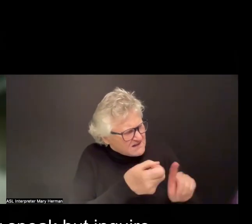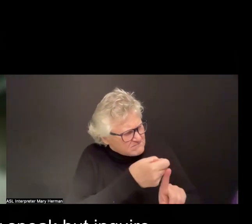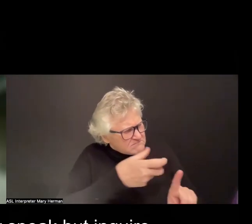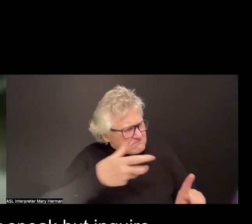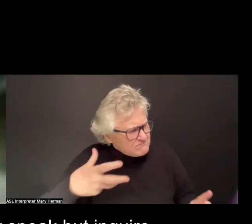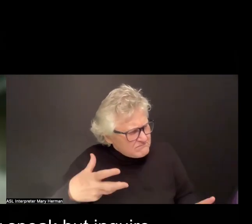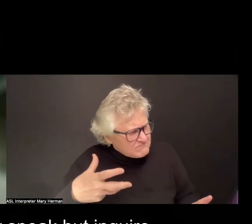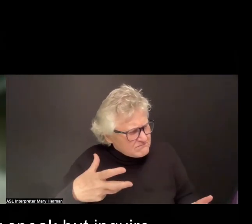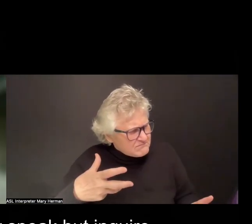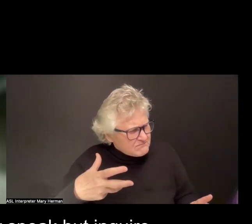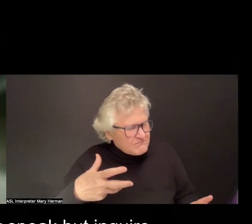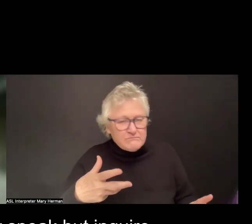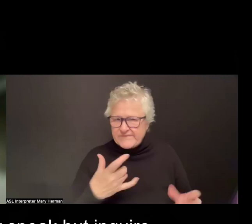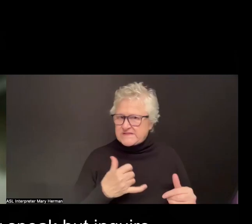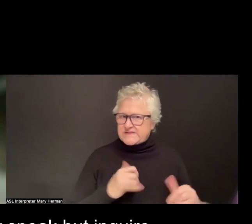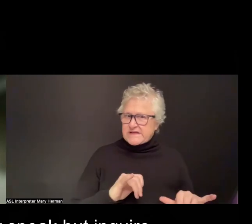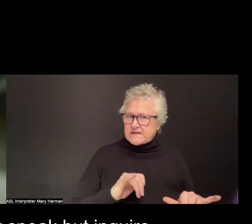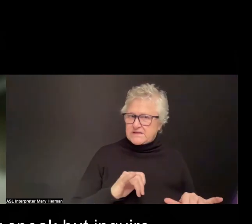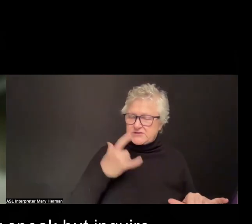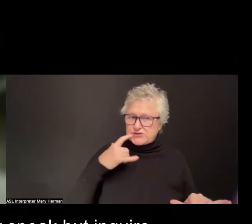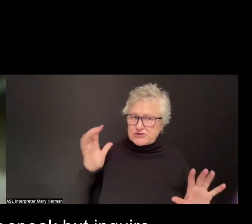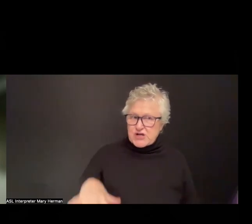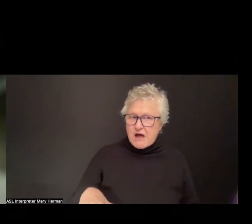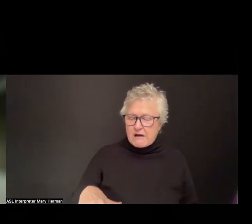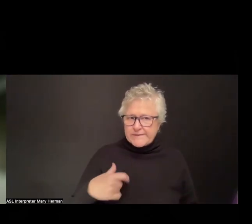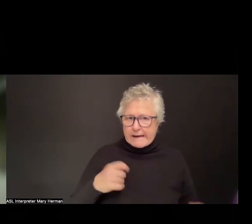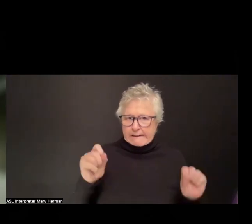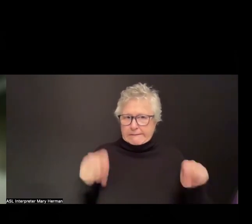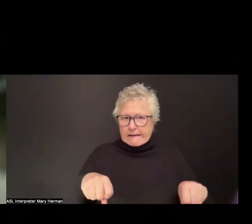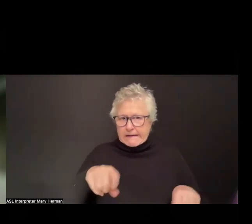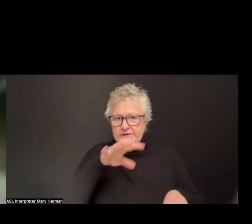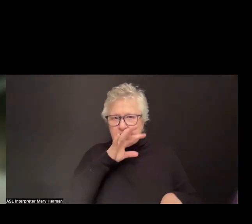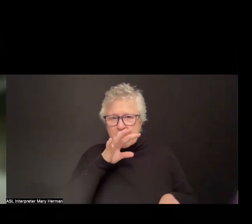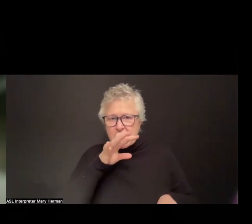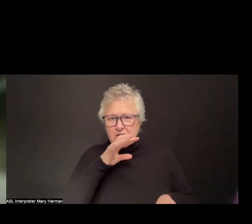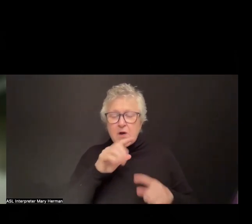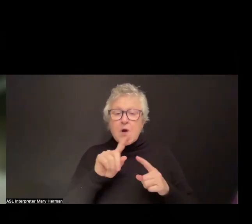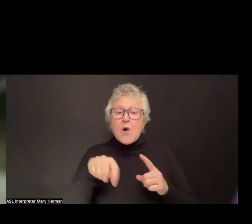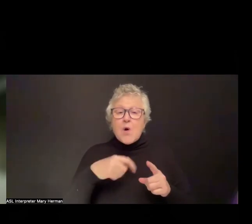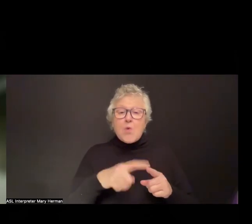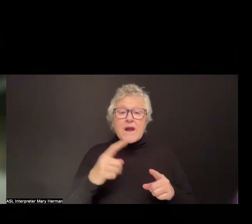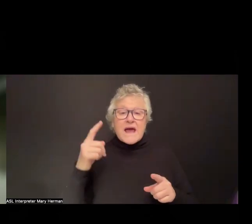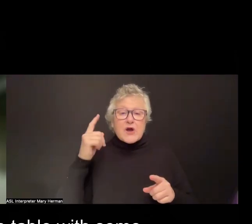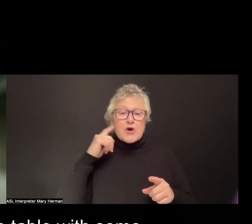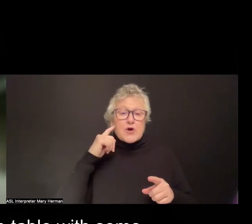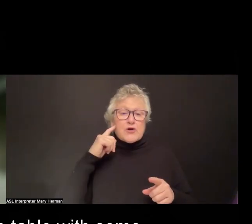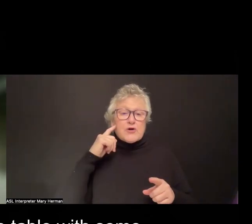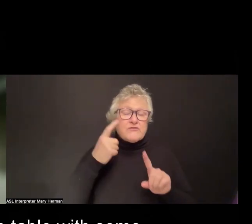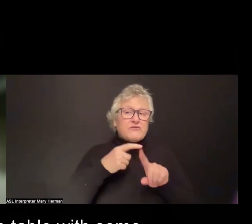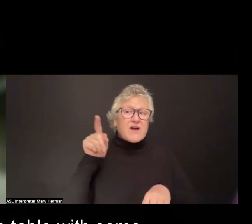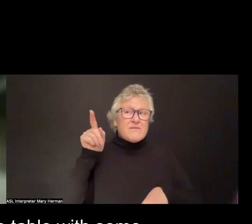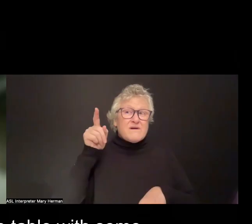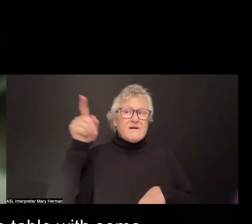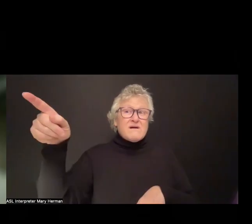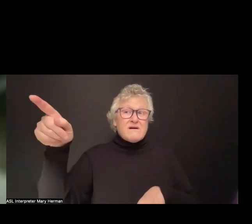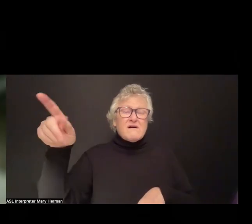to not only speak but inquire, when a rum-thickened voice in the other room called, Hannah, Masury! I left them at the table